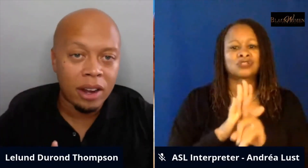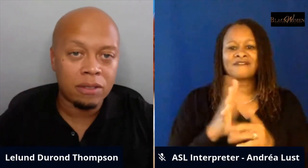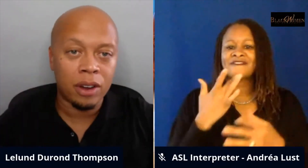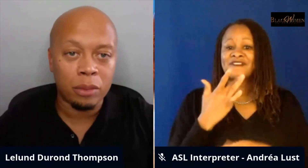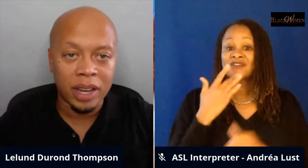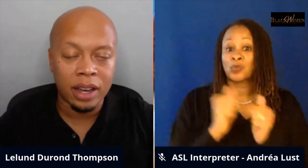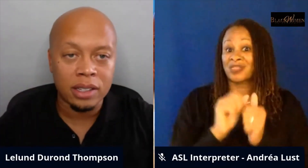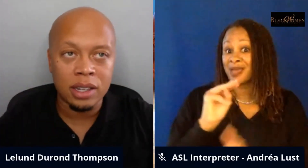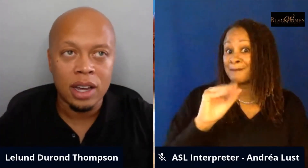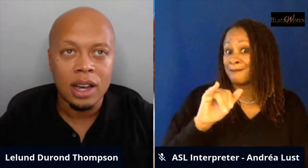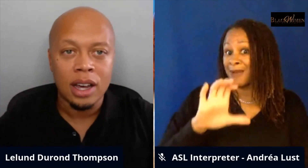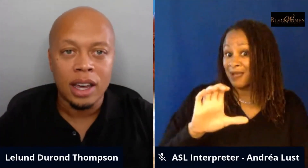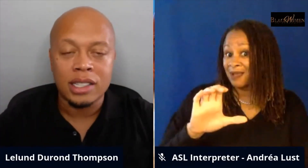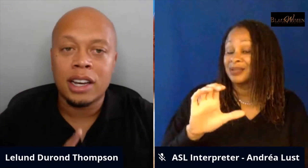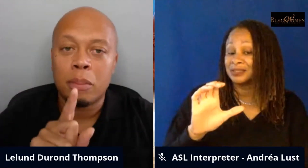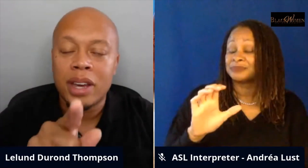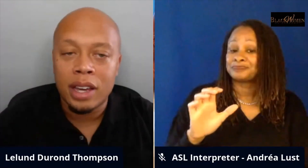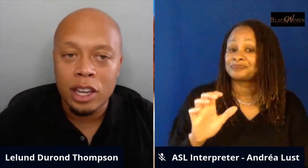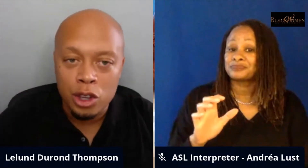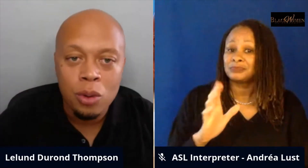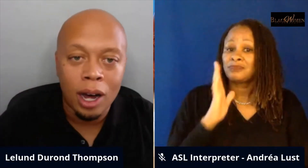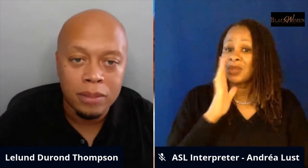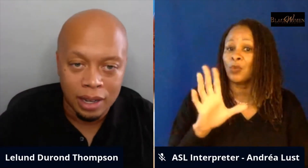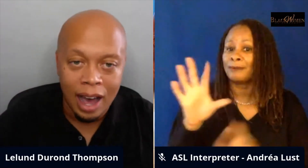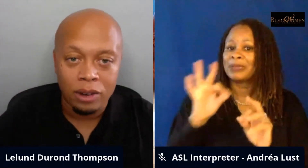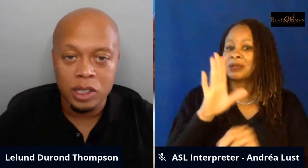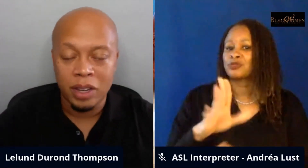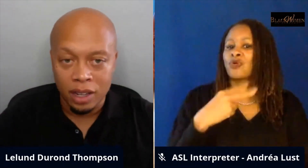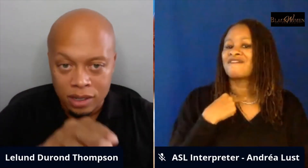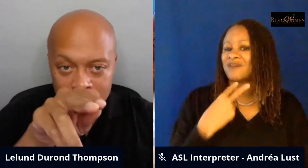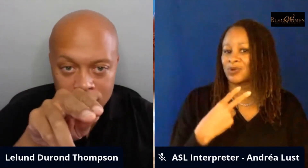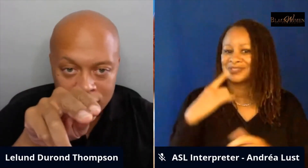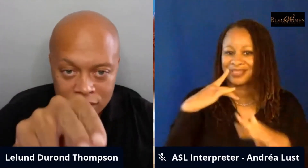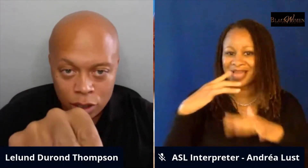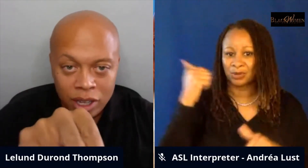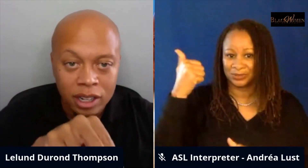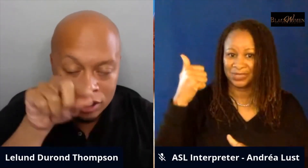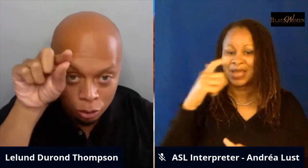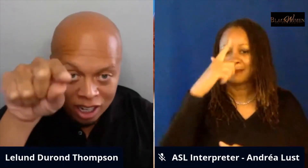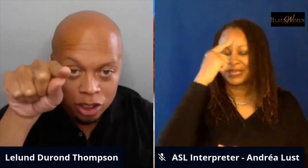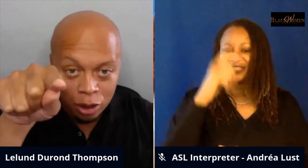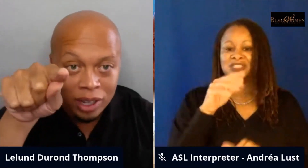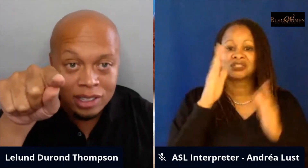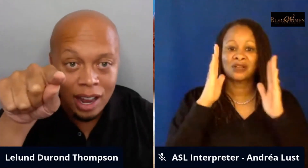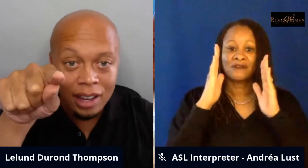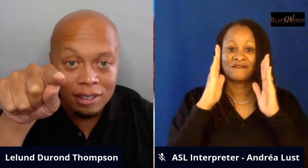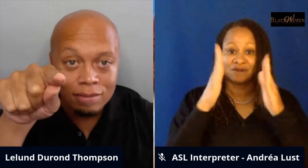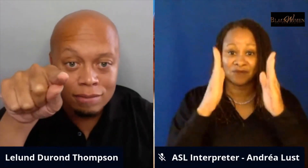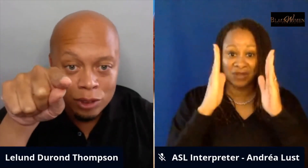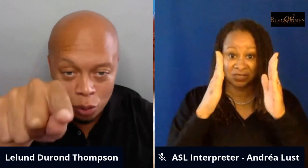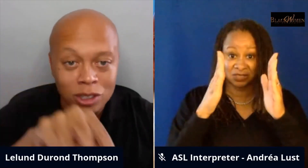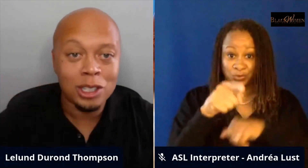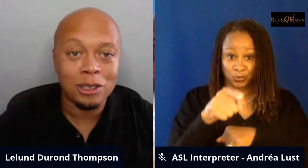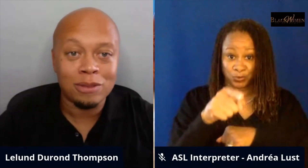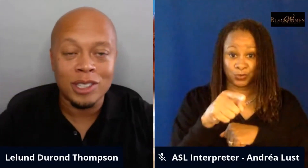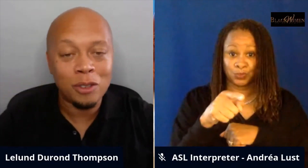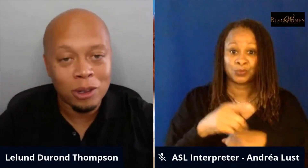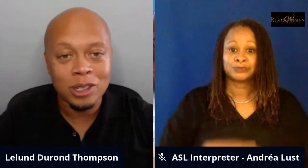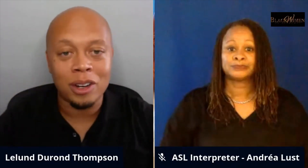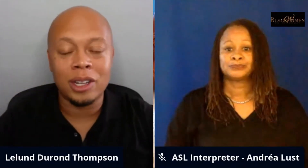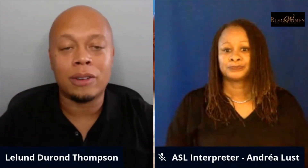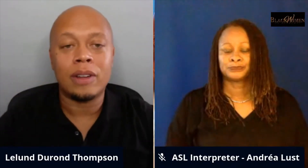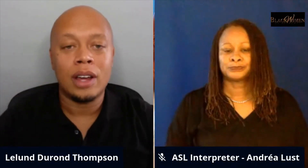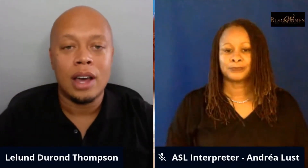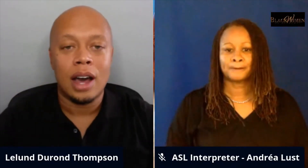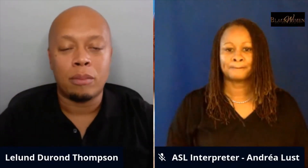that microphone, because it's gonna pick you up the loudest, because it's looking directional, it's like towards you, it's focused